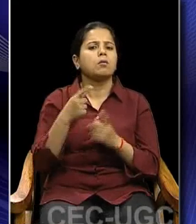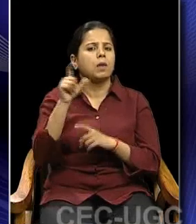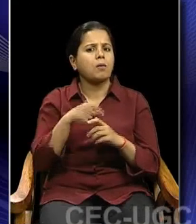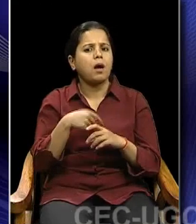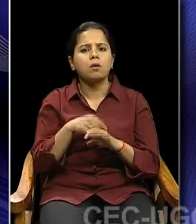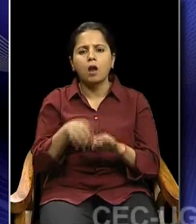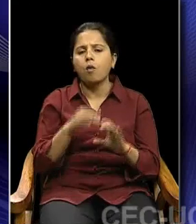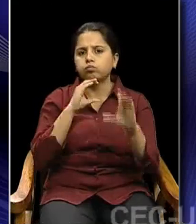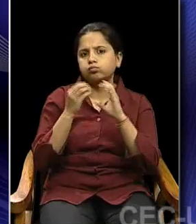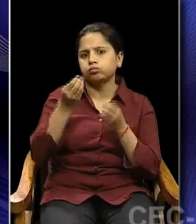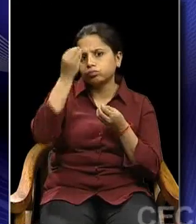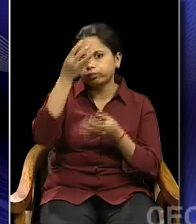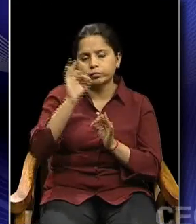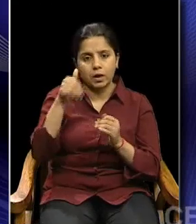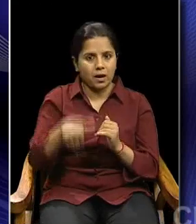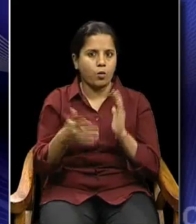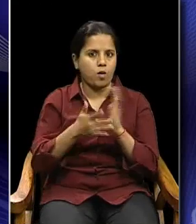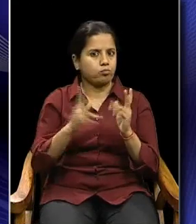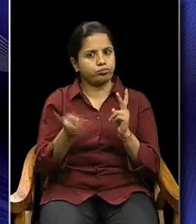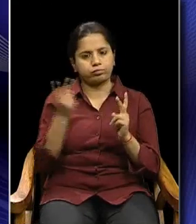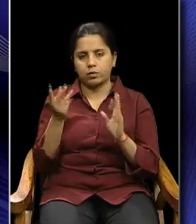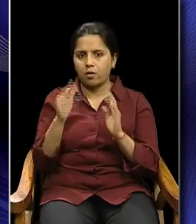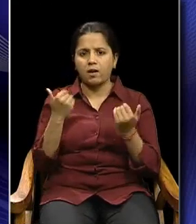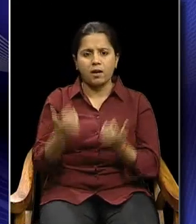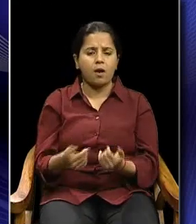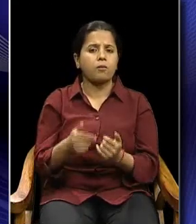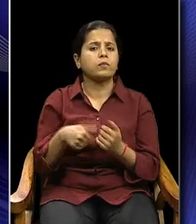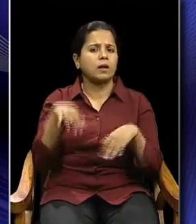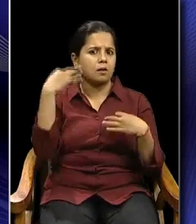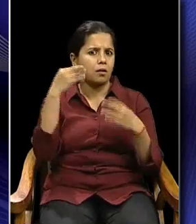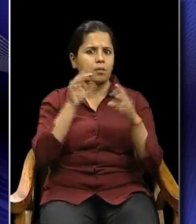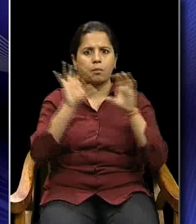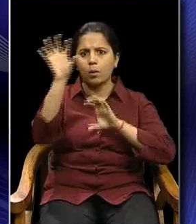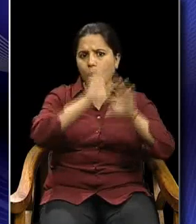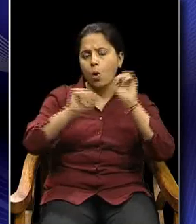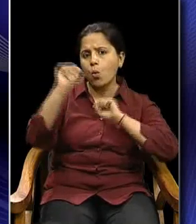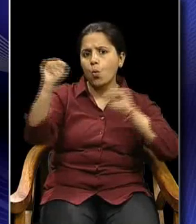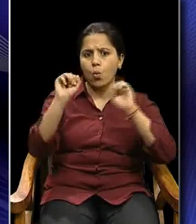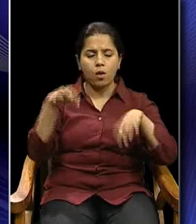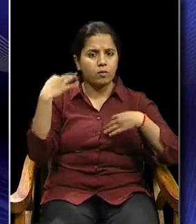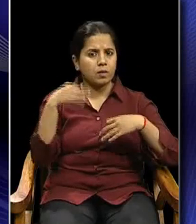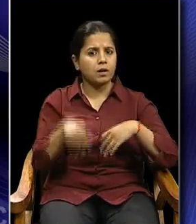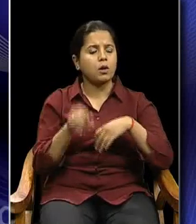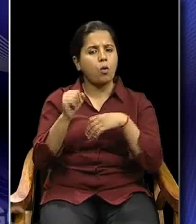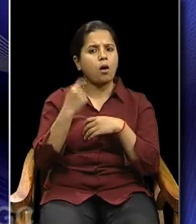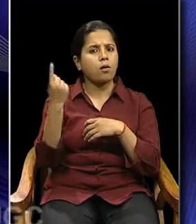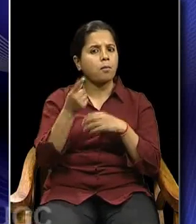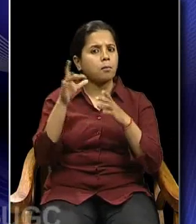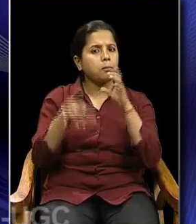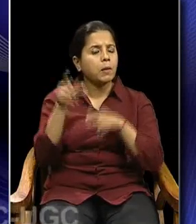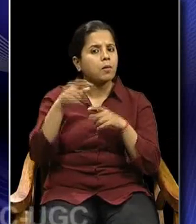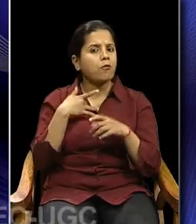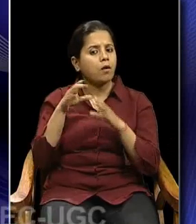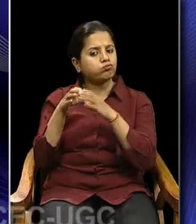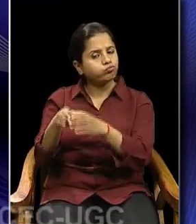have now, then such kind of fairs, such kind of regional dances, they provided solace to the people, those who